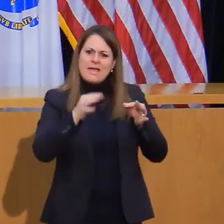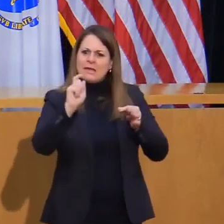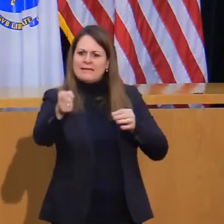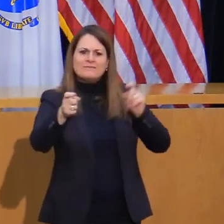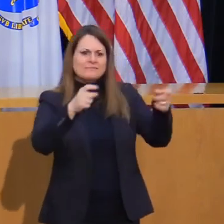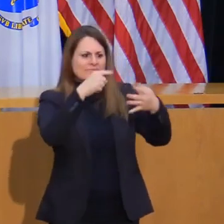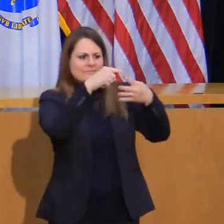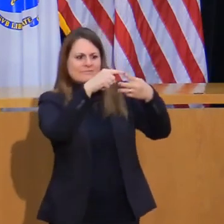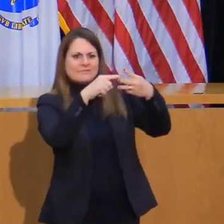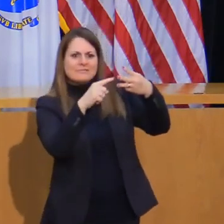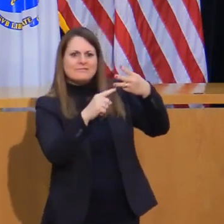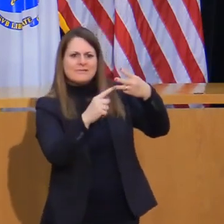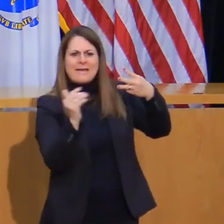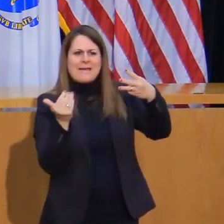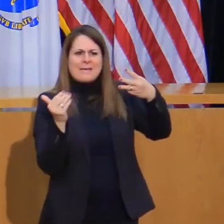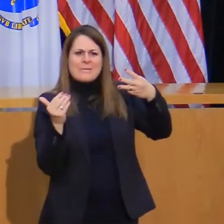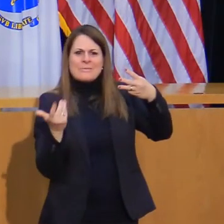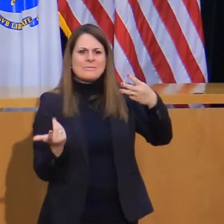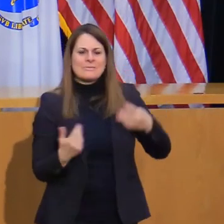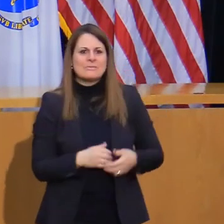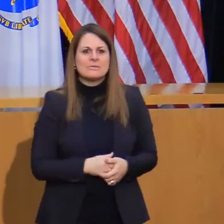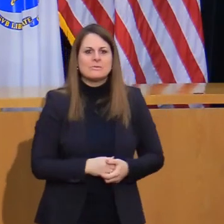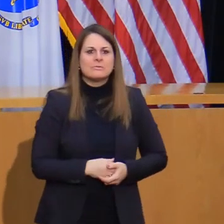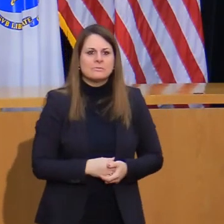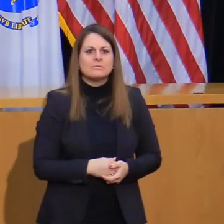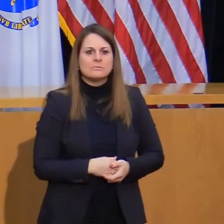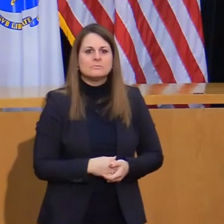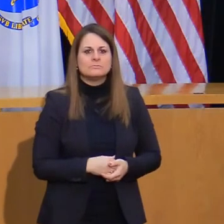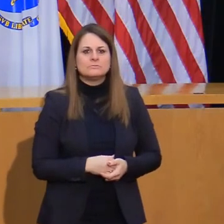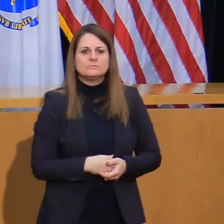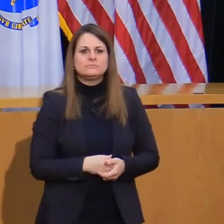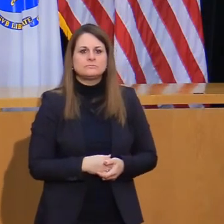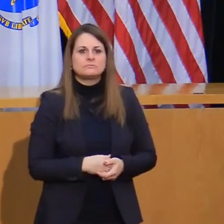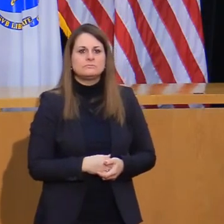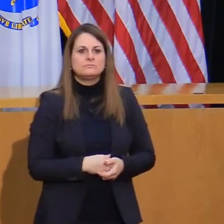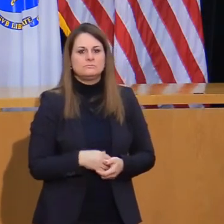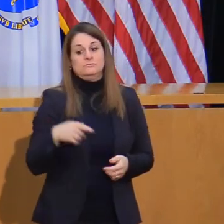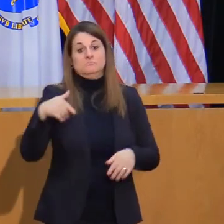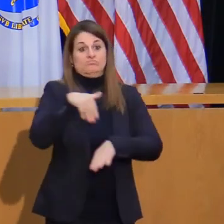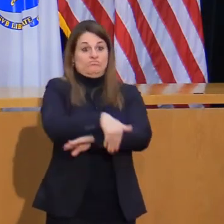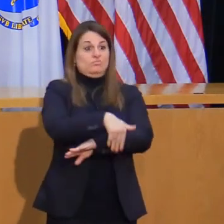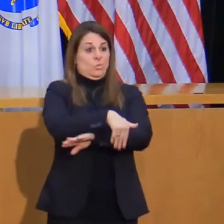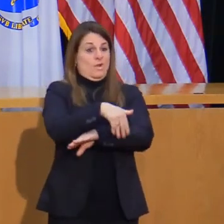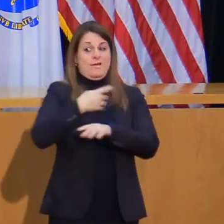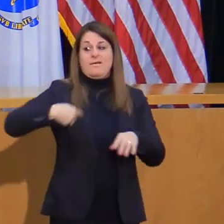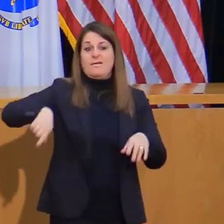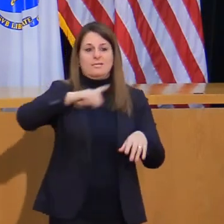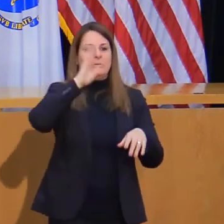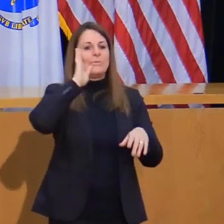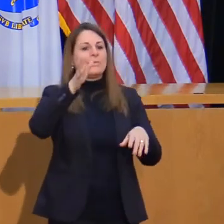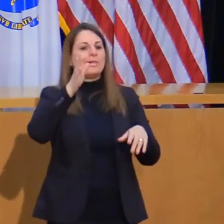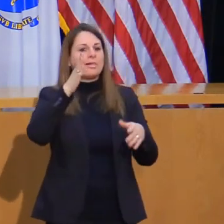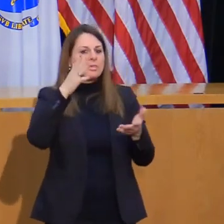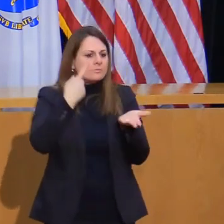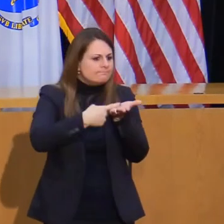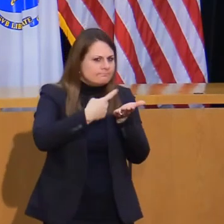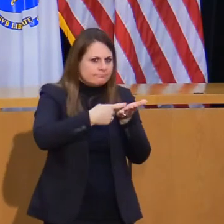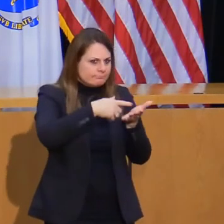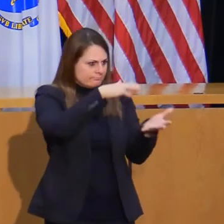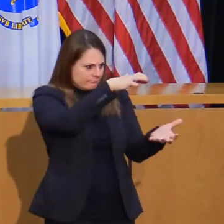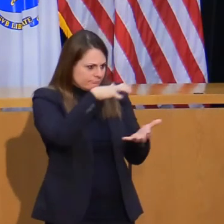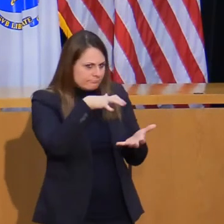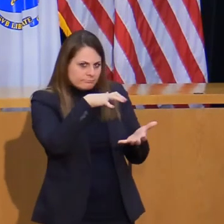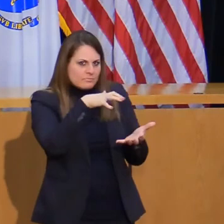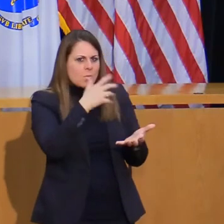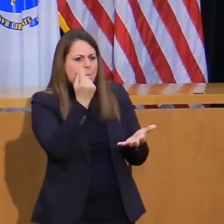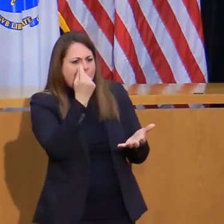will, so tonight is actually the night when we sort of sit down and do allocations for next week. But this is, obviously